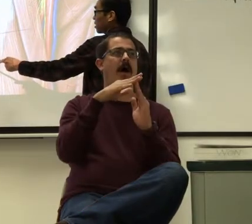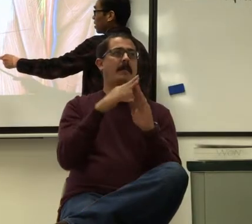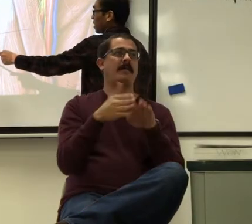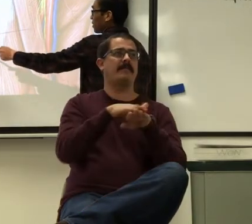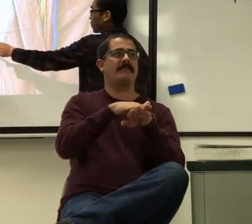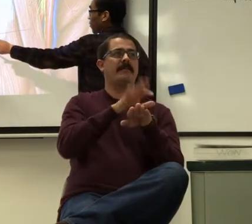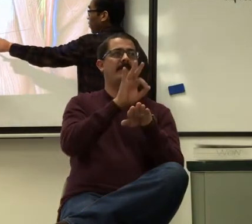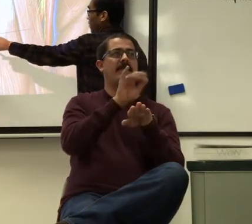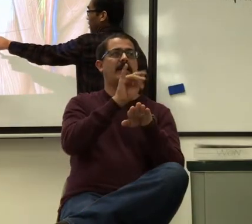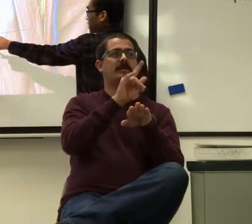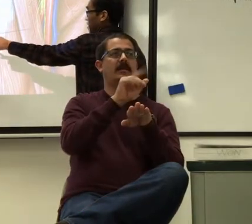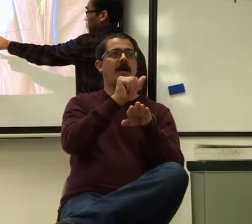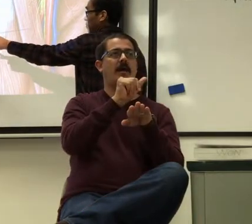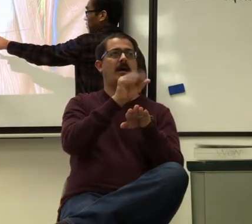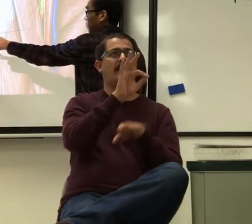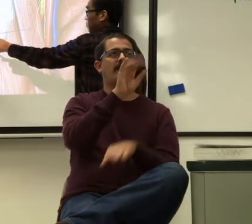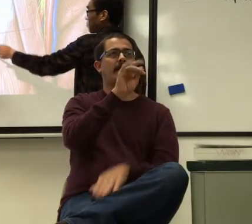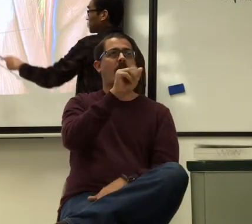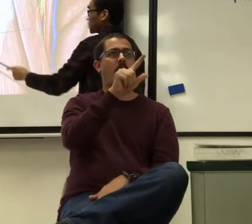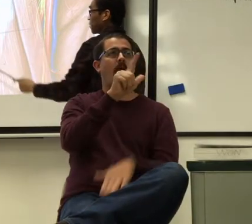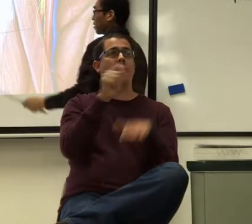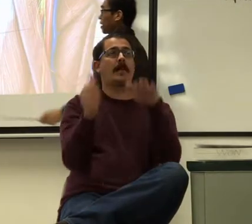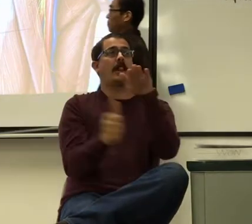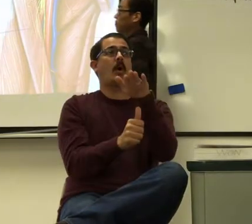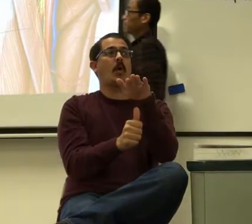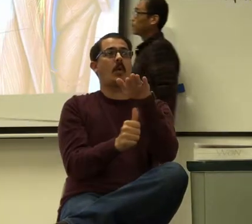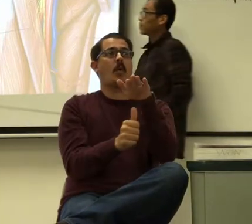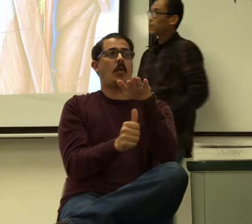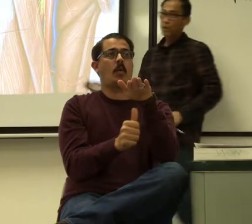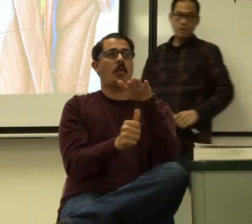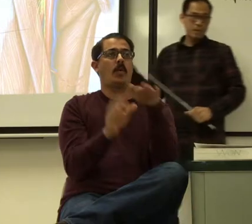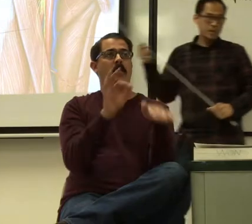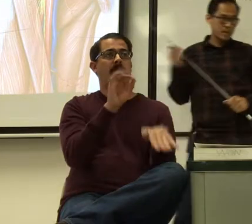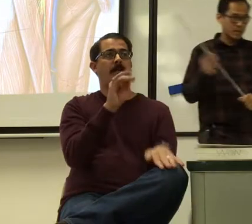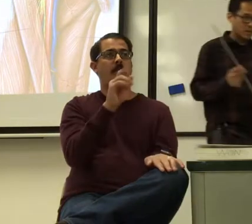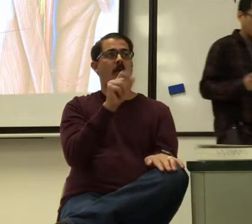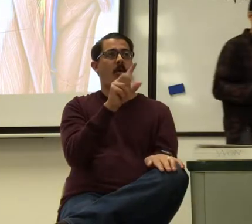lata. The femoral vein is deep to it. So,